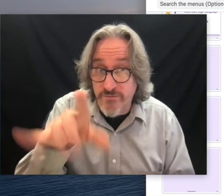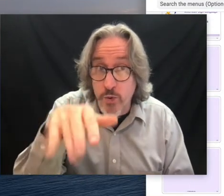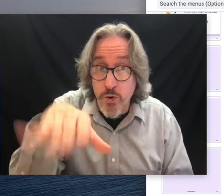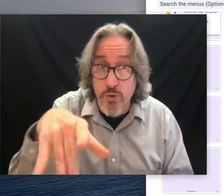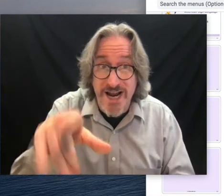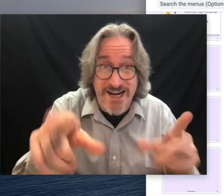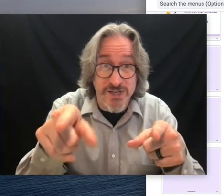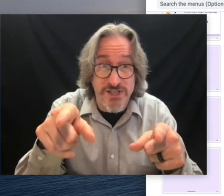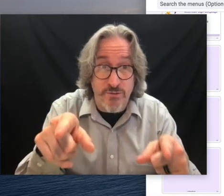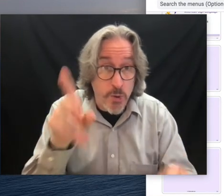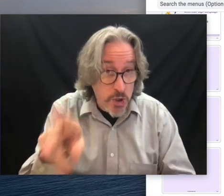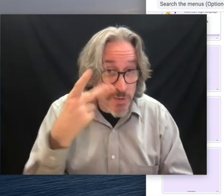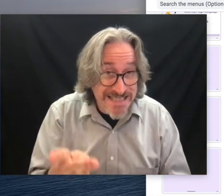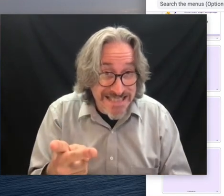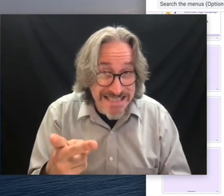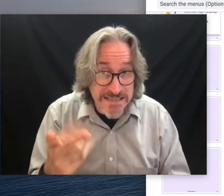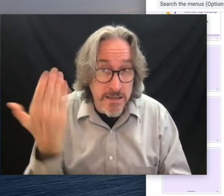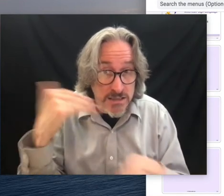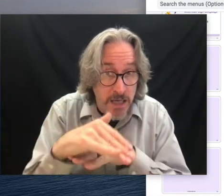question of, ooh, I got a question for you.